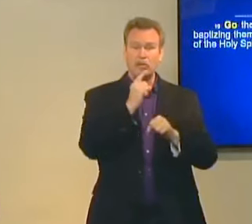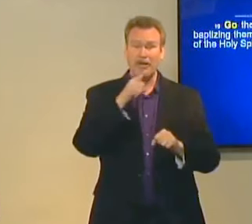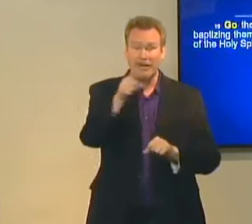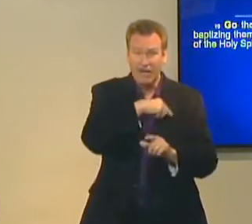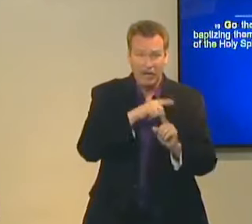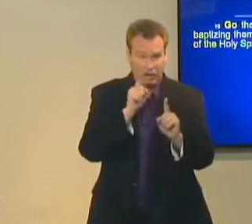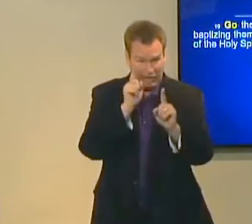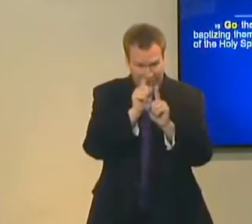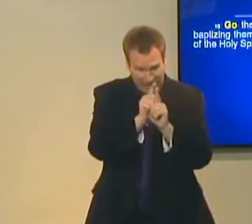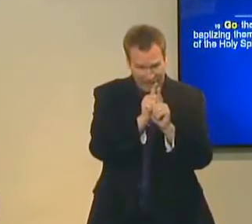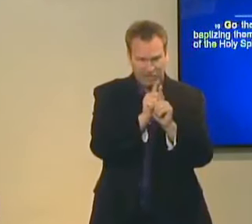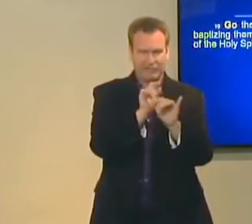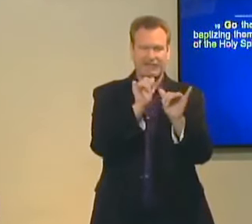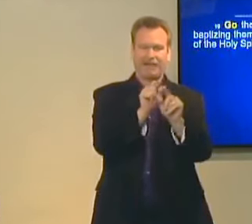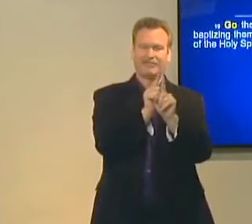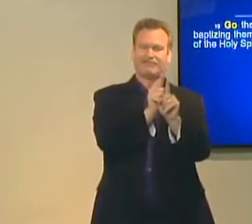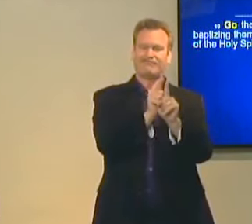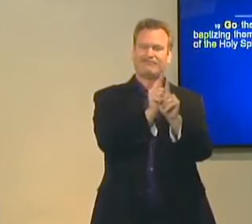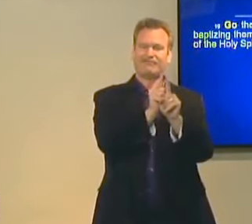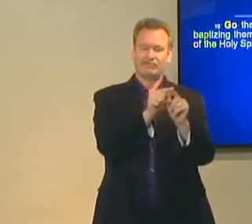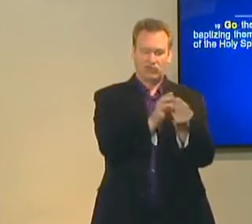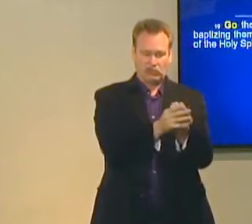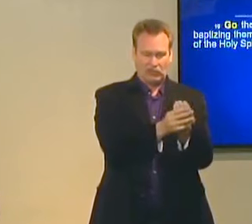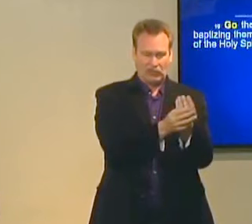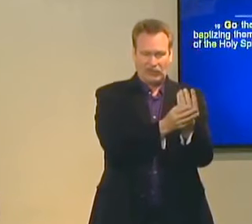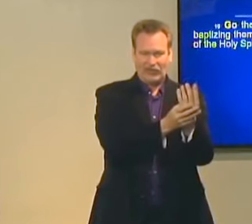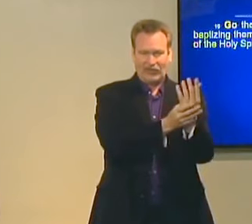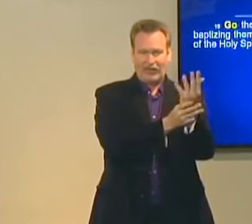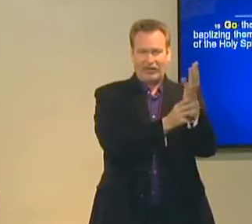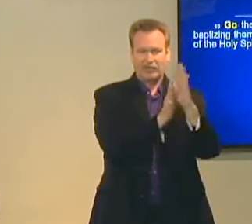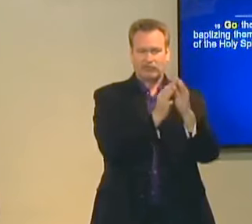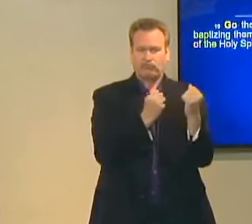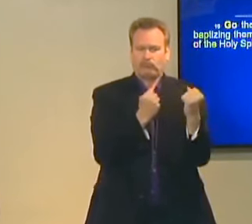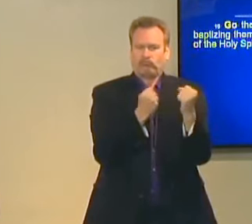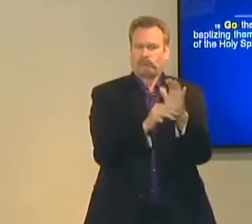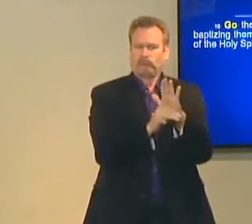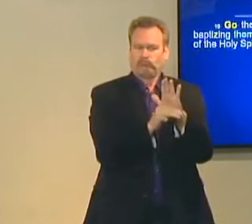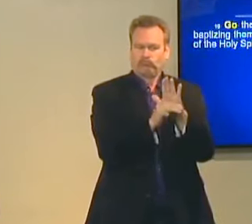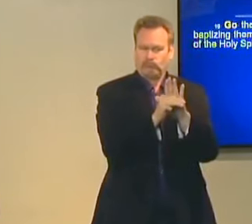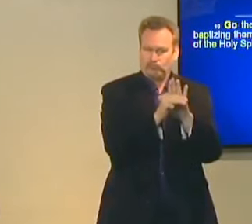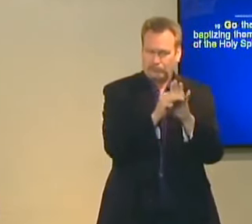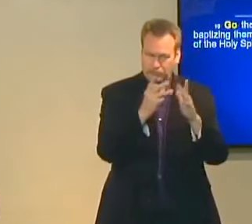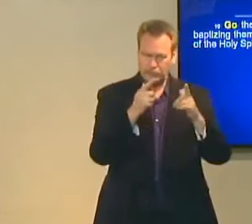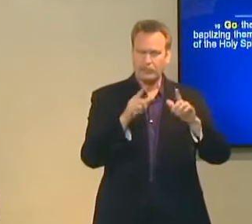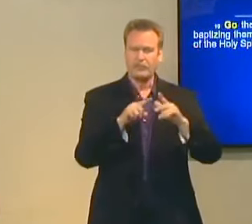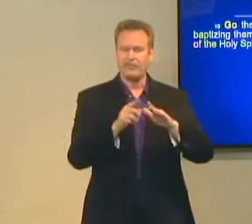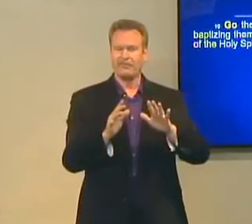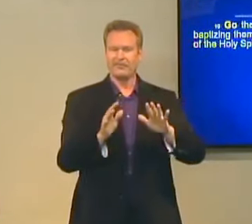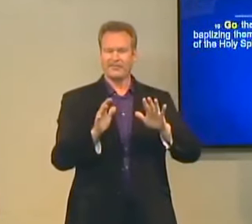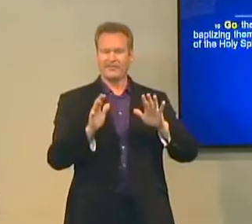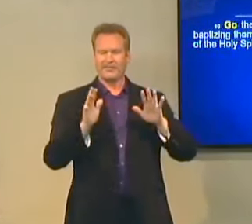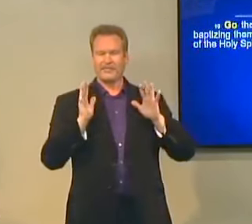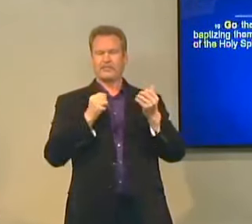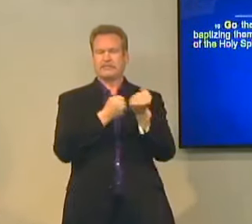Christianity but it is our responsibility as followers of Christ to mentor to grow to disciple other believers